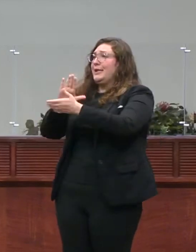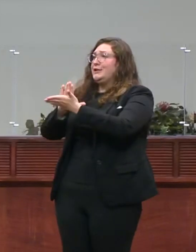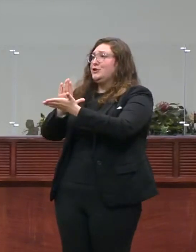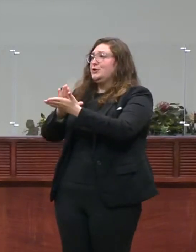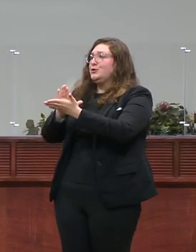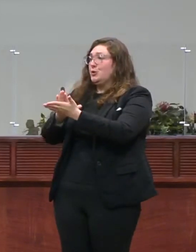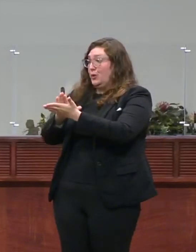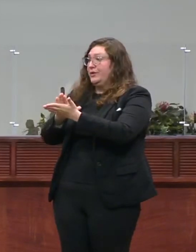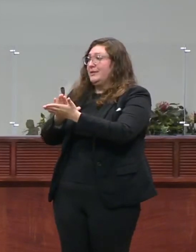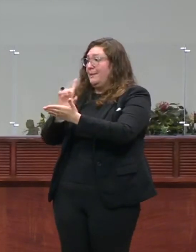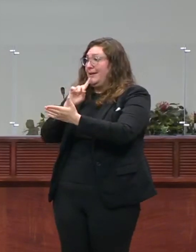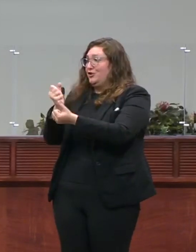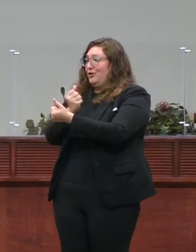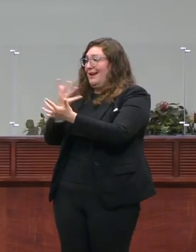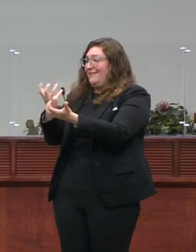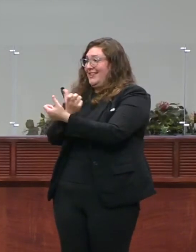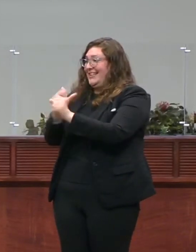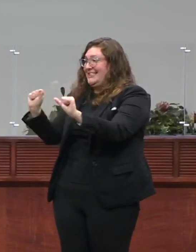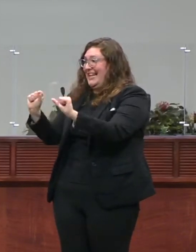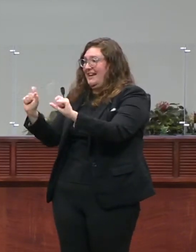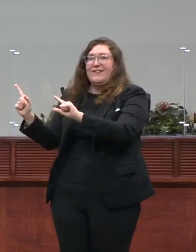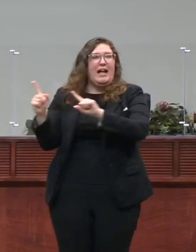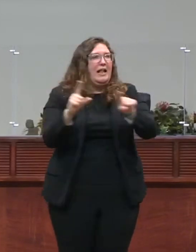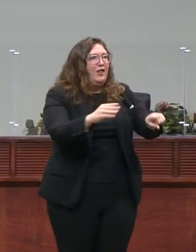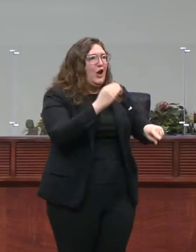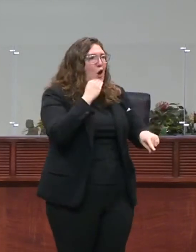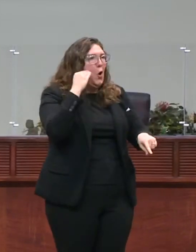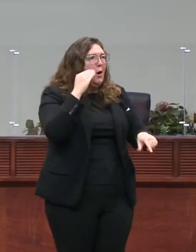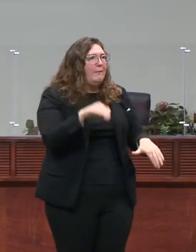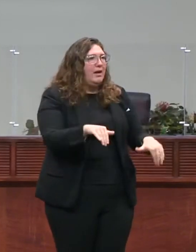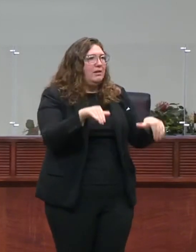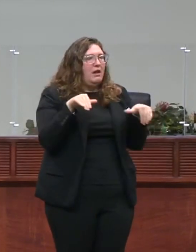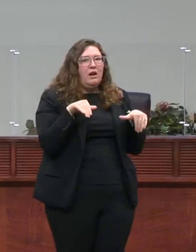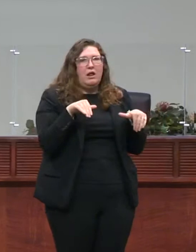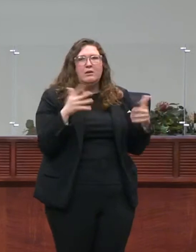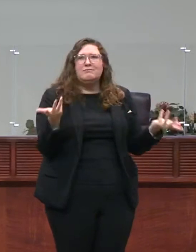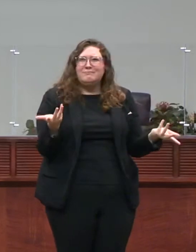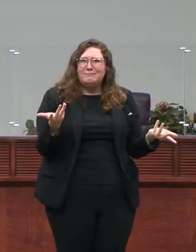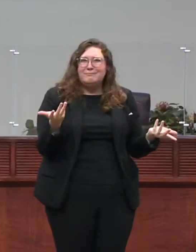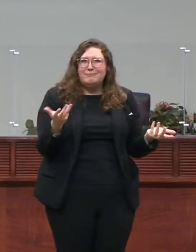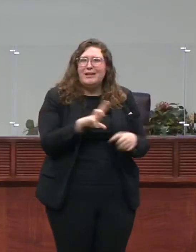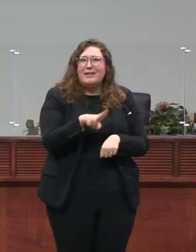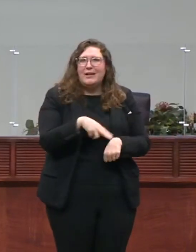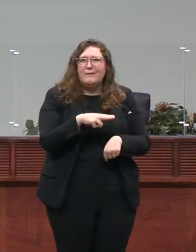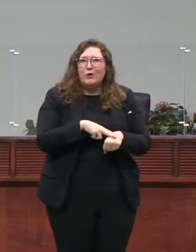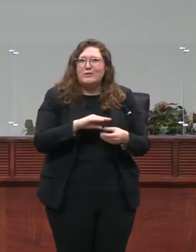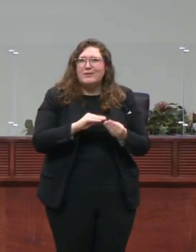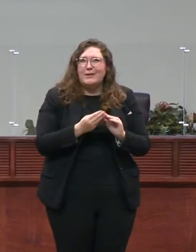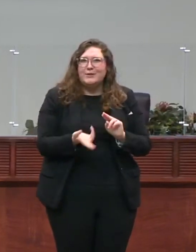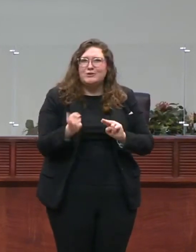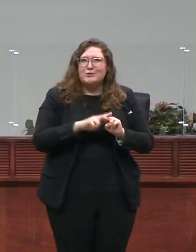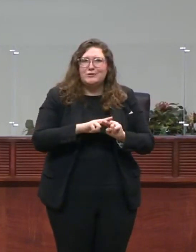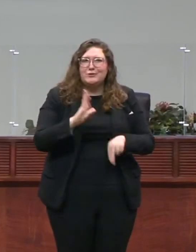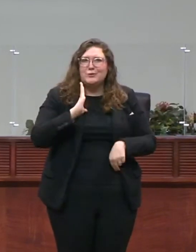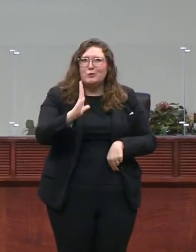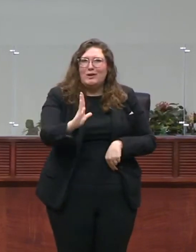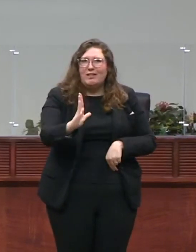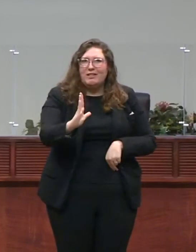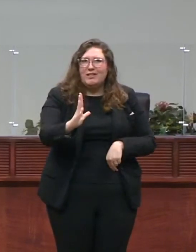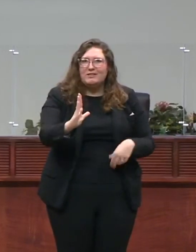back home and everything goes back to normal, then the infections are going to continue in that age group, because it's a